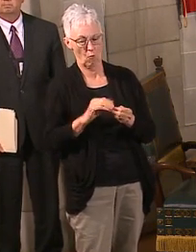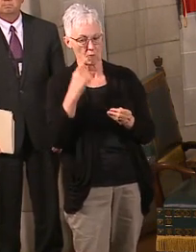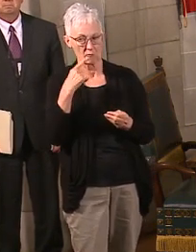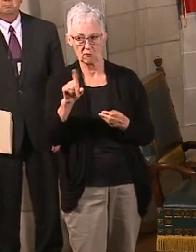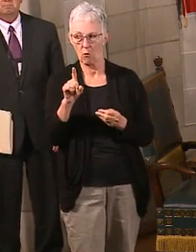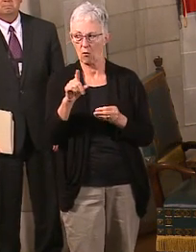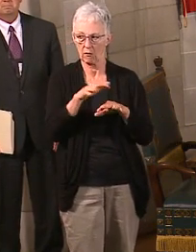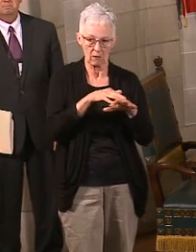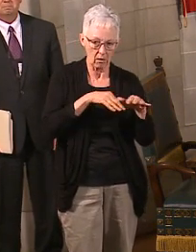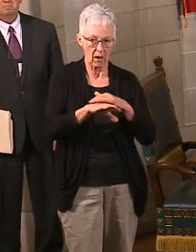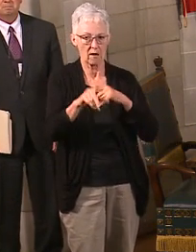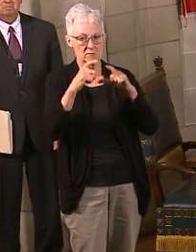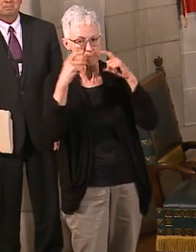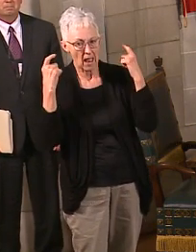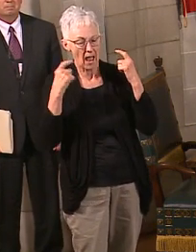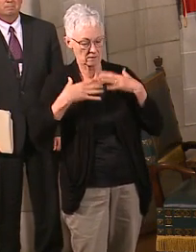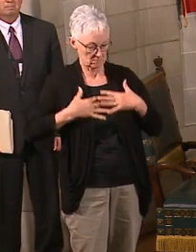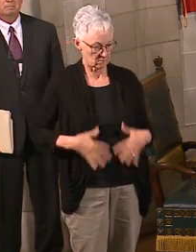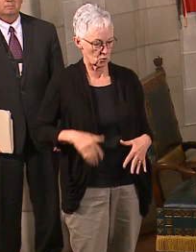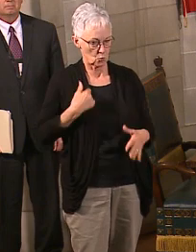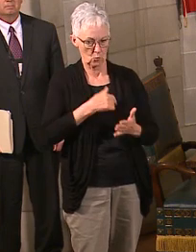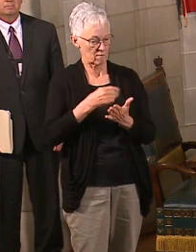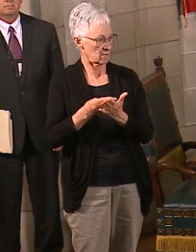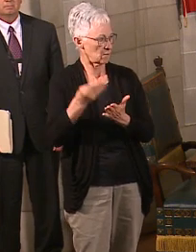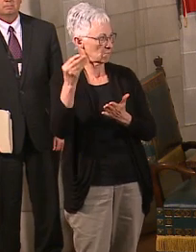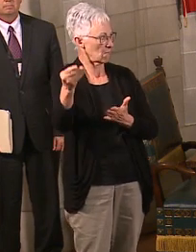more. So I think we've received something like